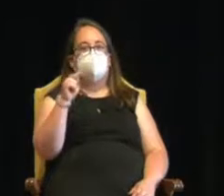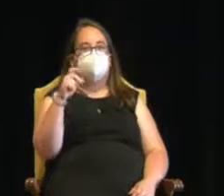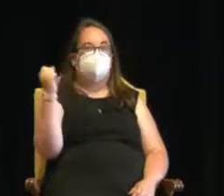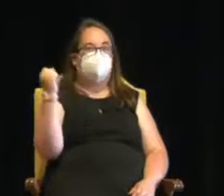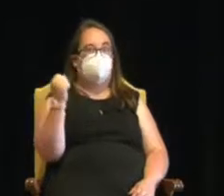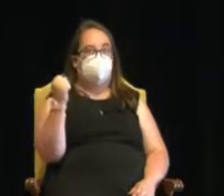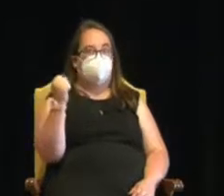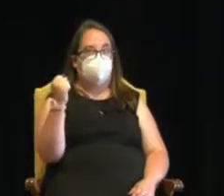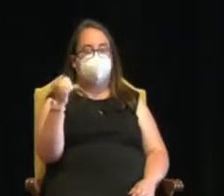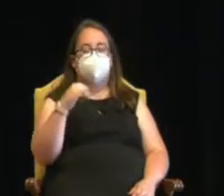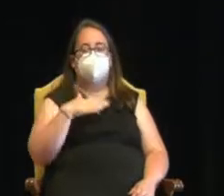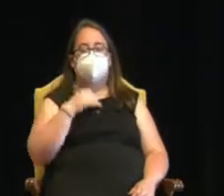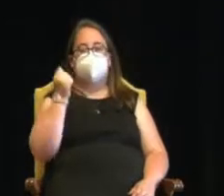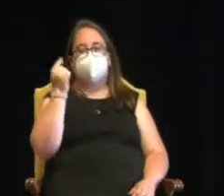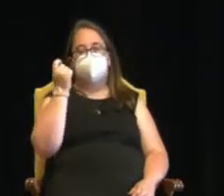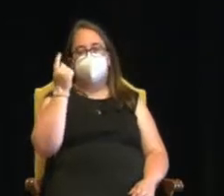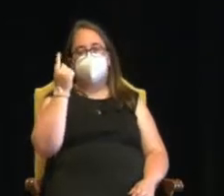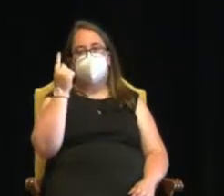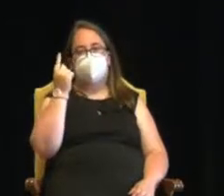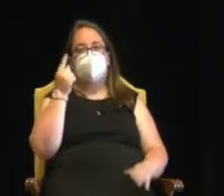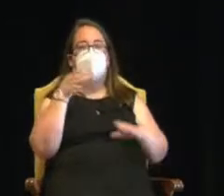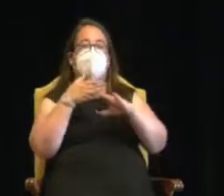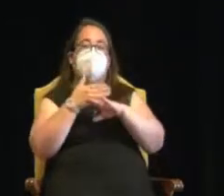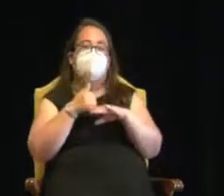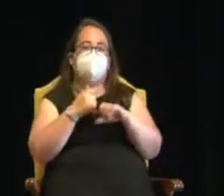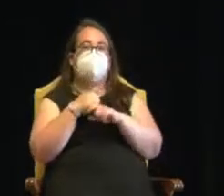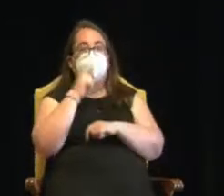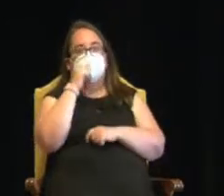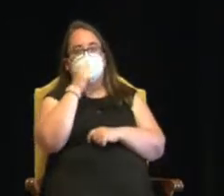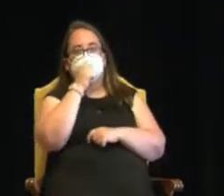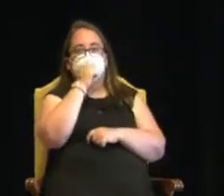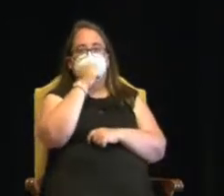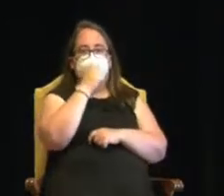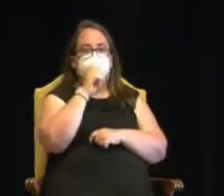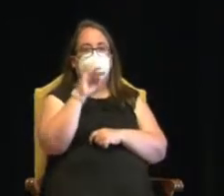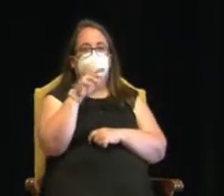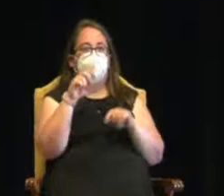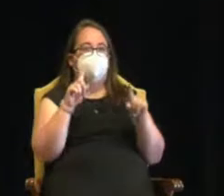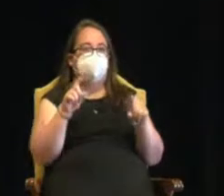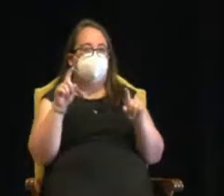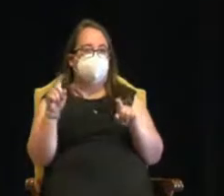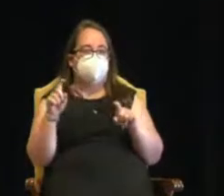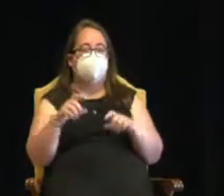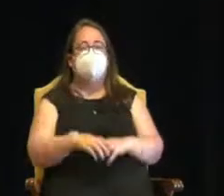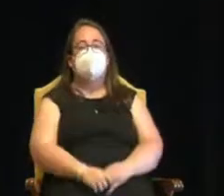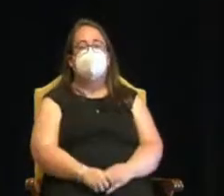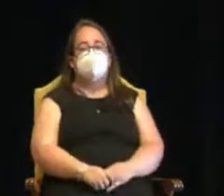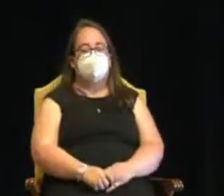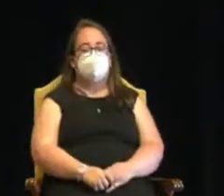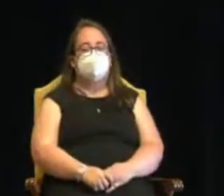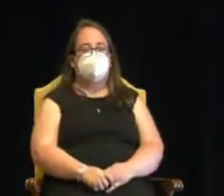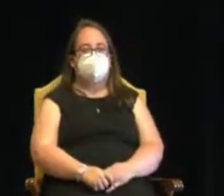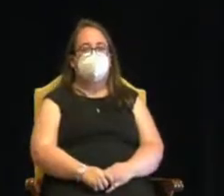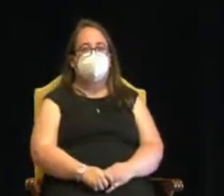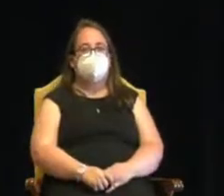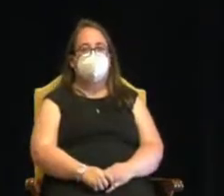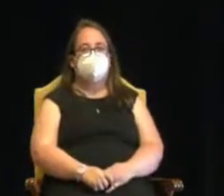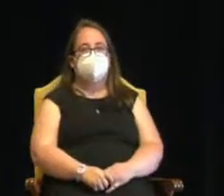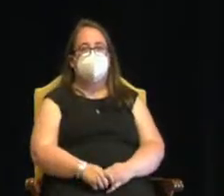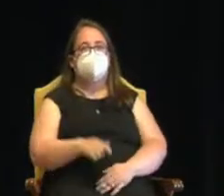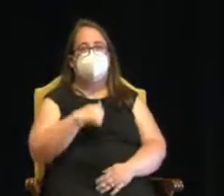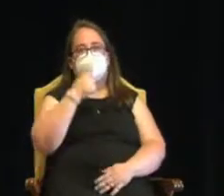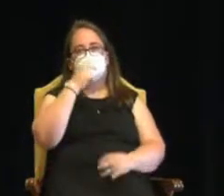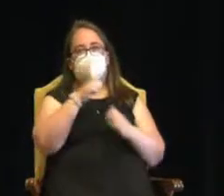That's my understanding after I get a COVID test. So you have to, you know, very strict protocols. So I've been interested in this